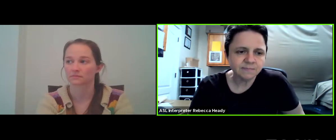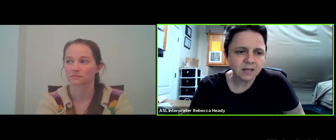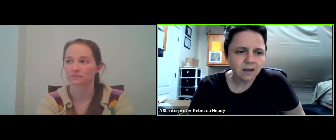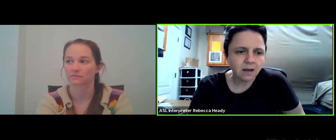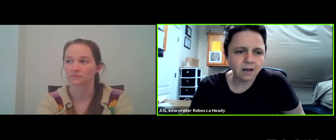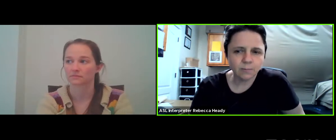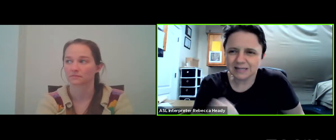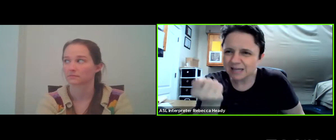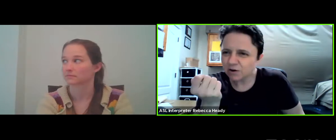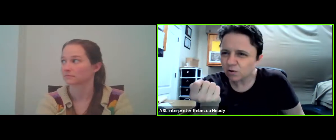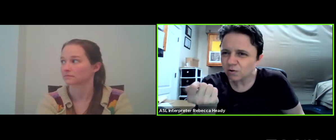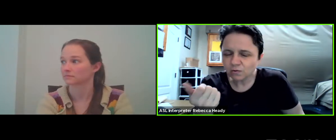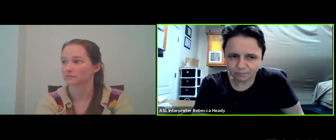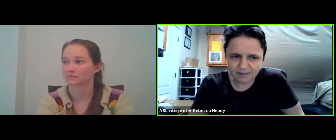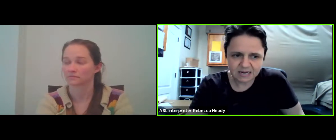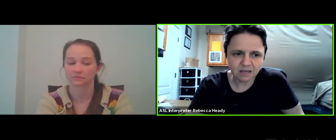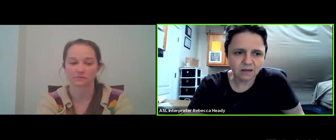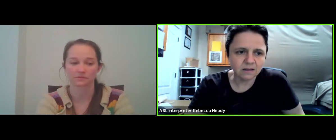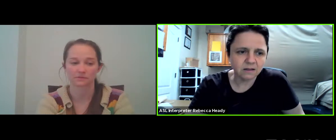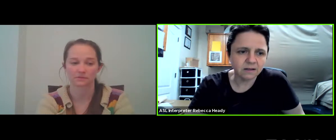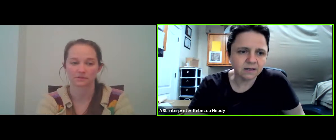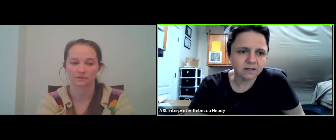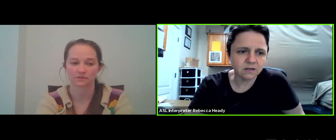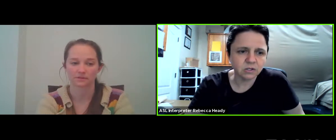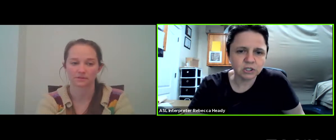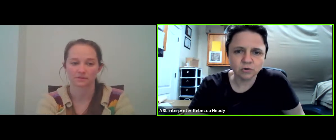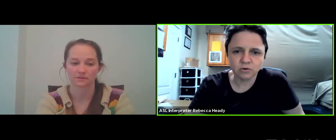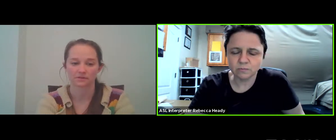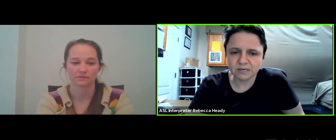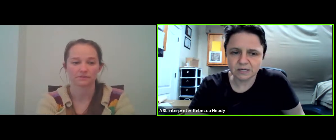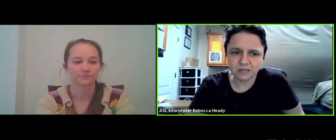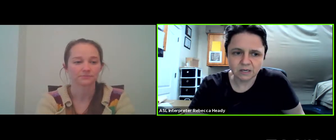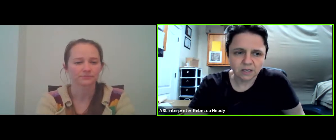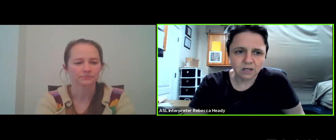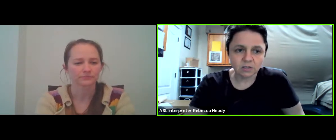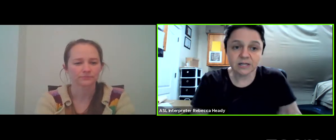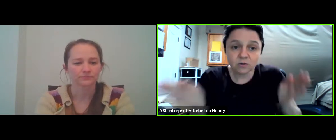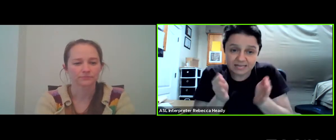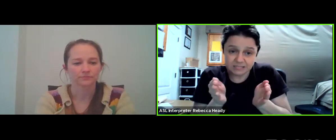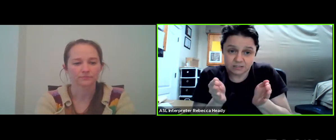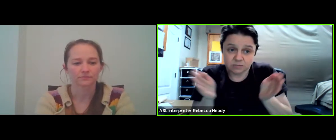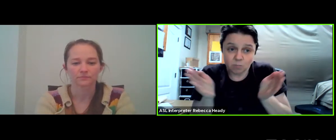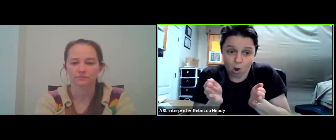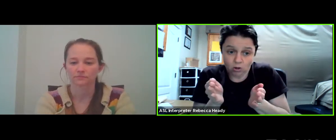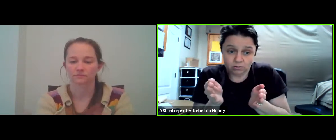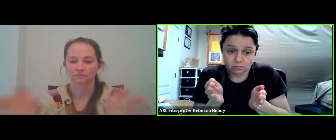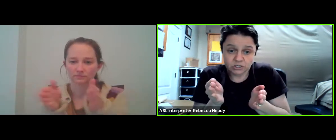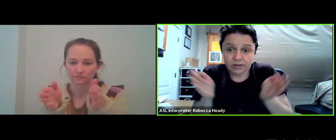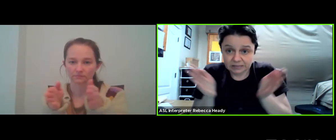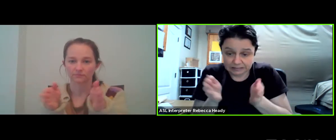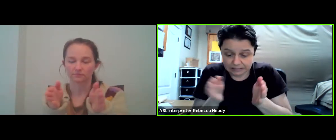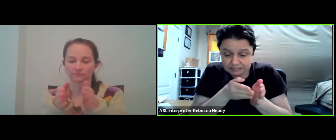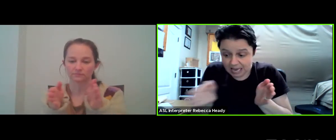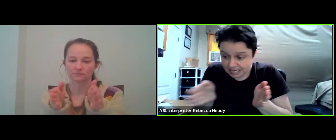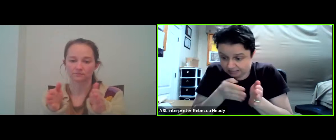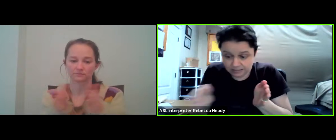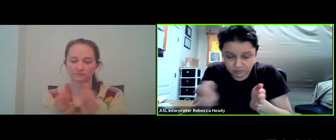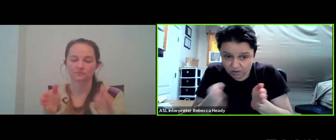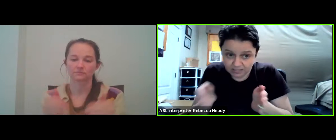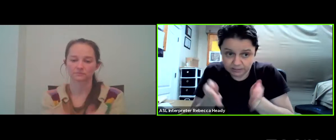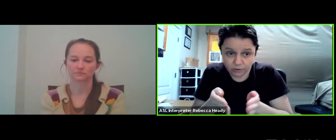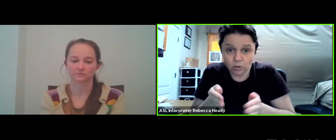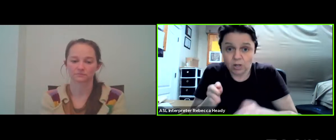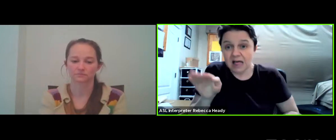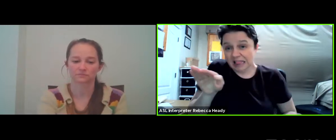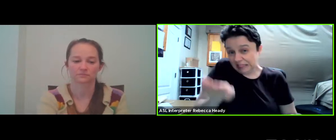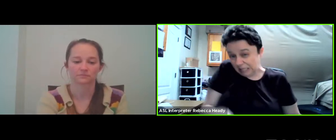meaning. Little meaning you could be little as in small, showing the size